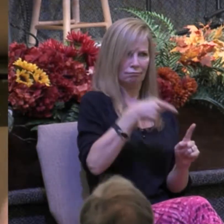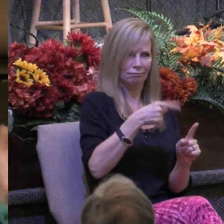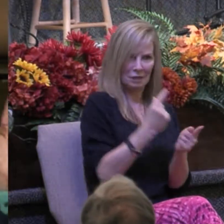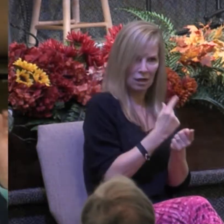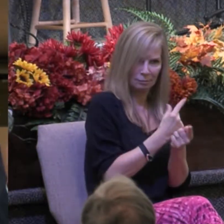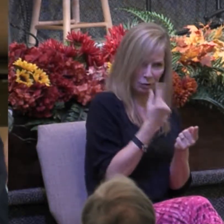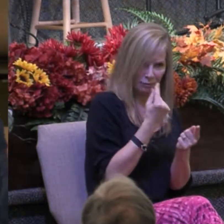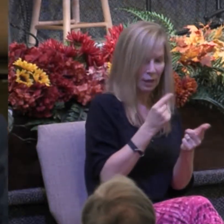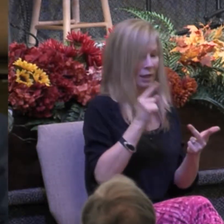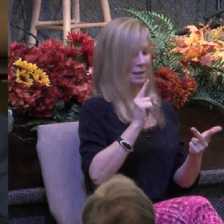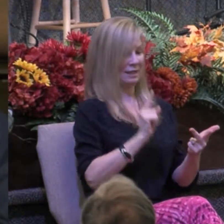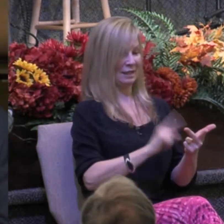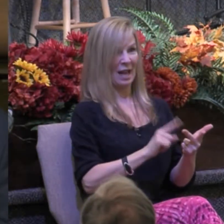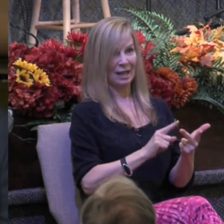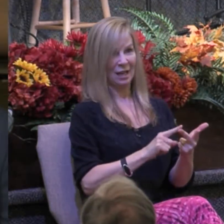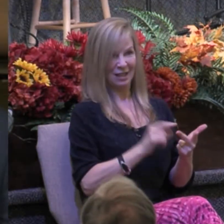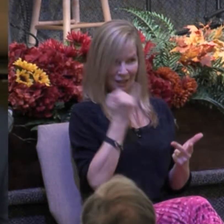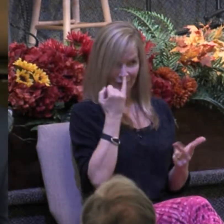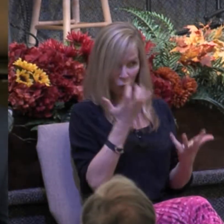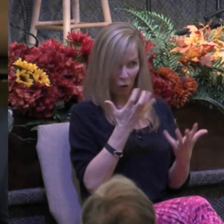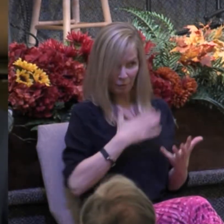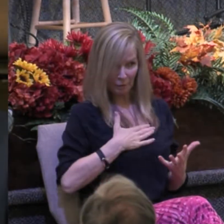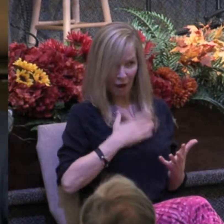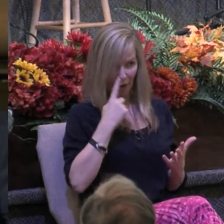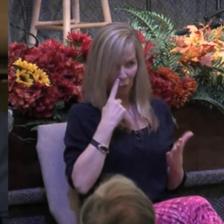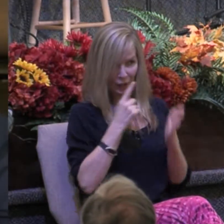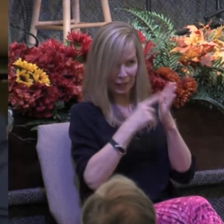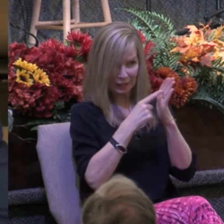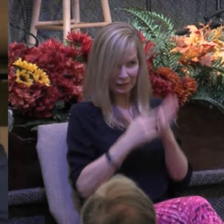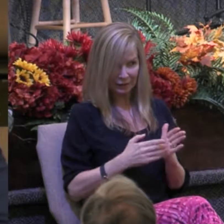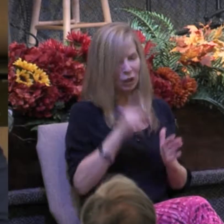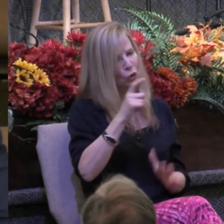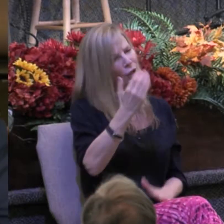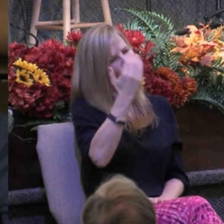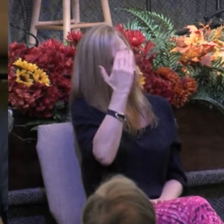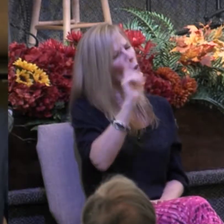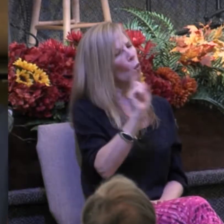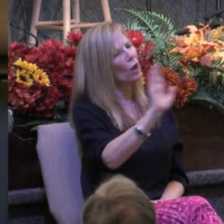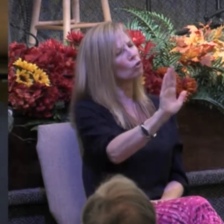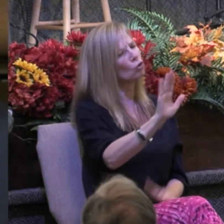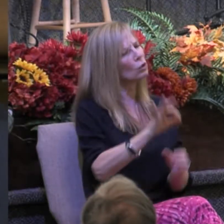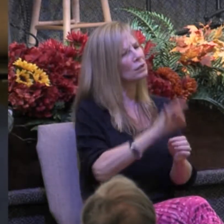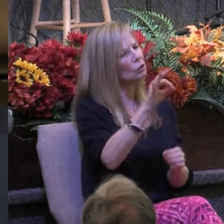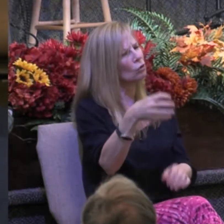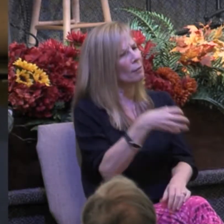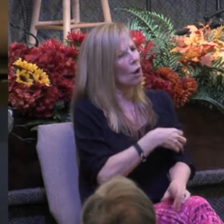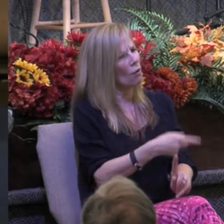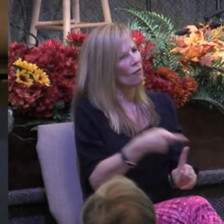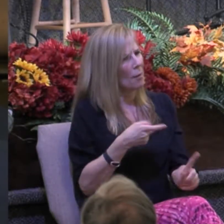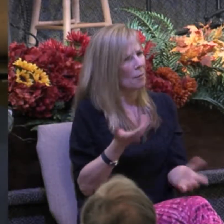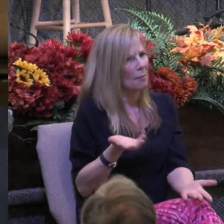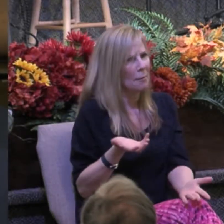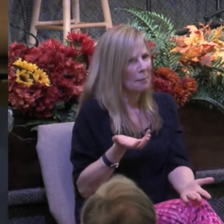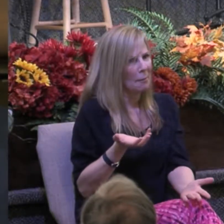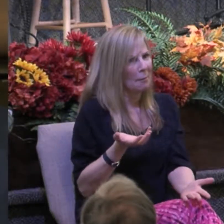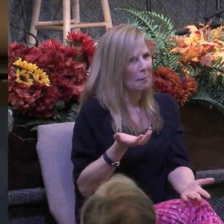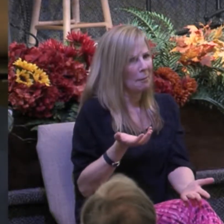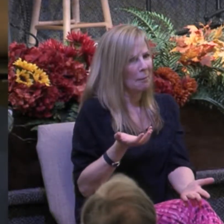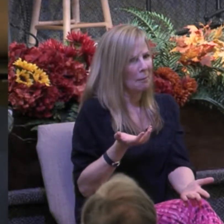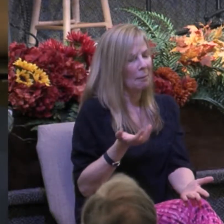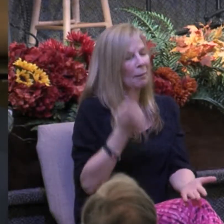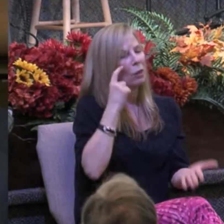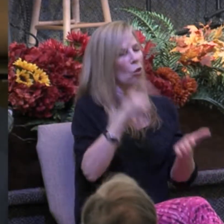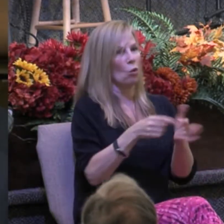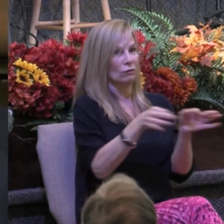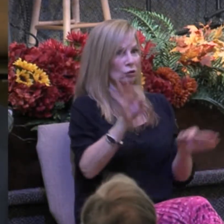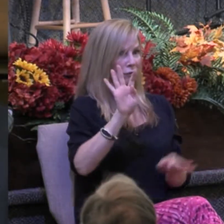them that to be his witnesses, they needed to know the source of their spiritual power. Notice what we read in verse 4.